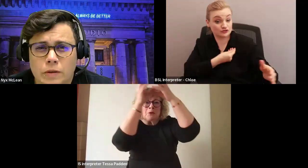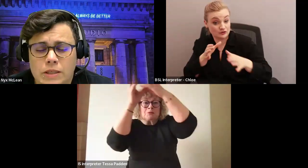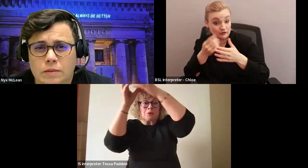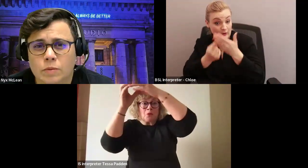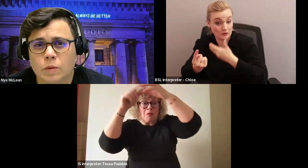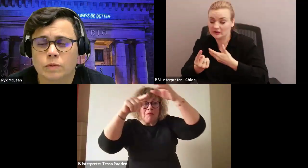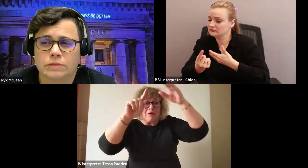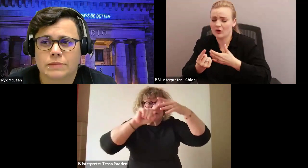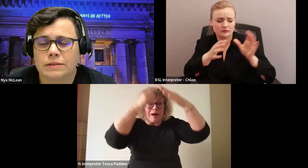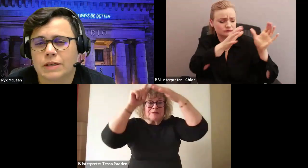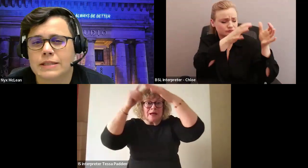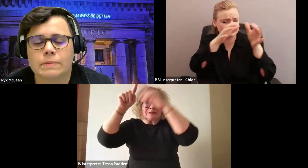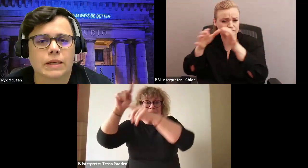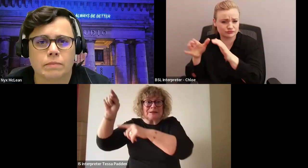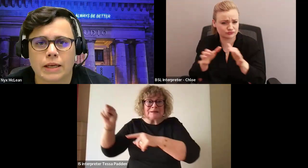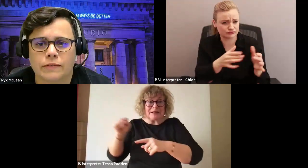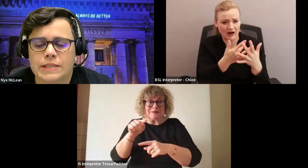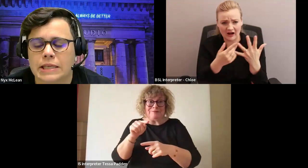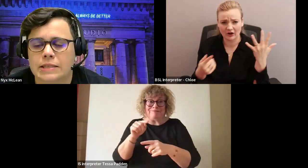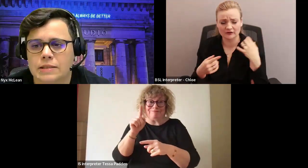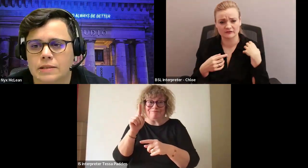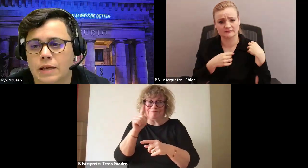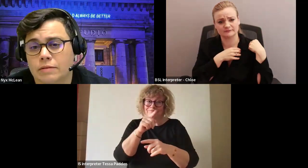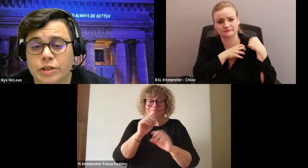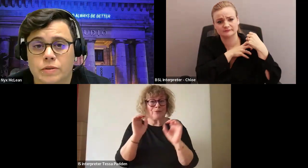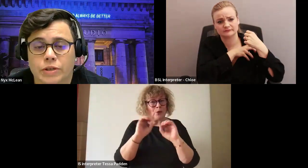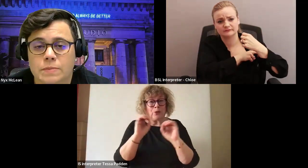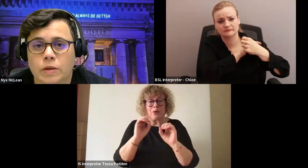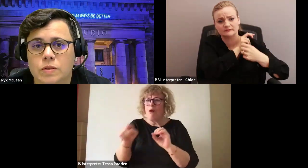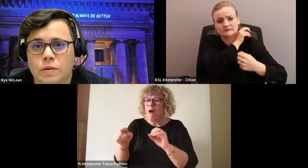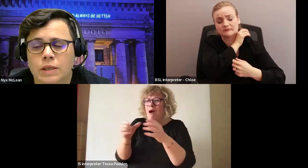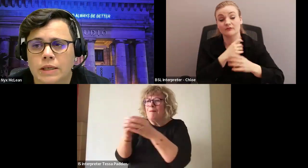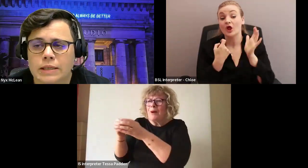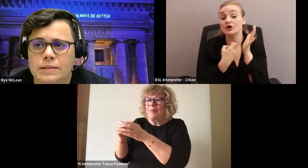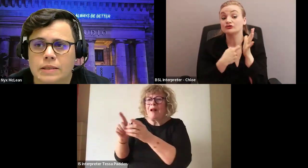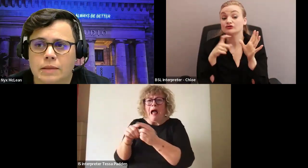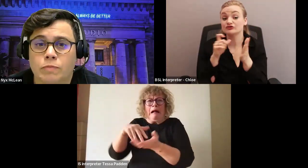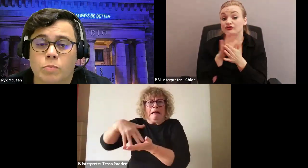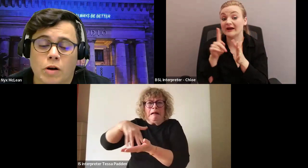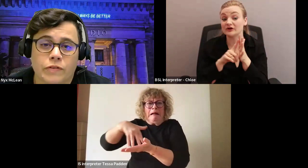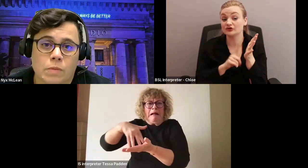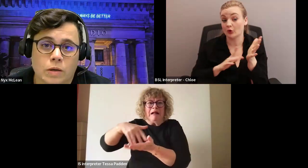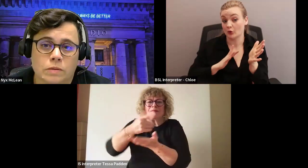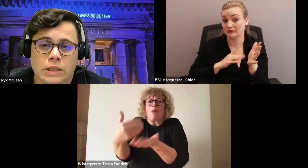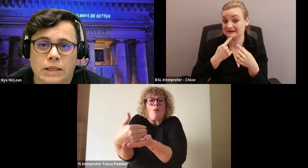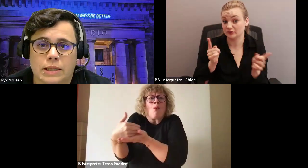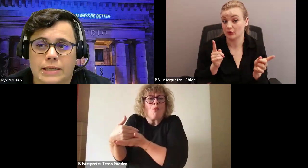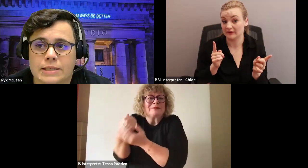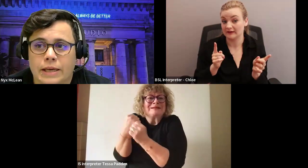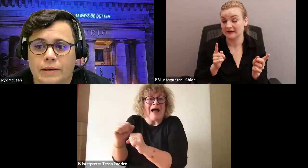And as we looked into it more, it's something that many of us sense is, and Rachel's already spoken to, it's the for-profit